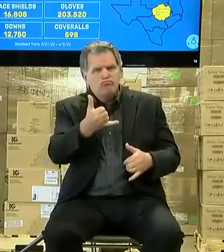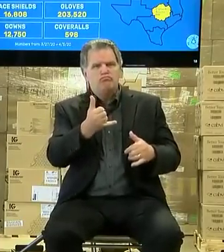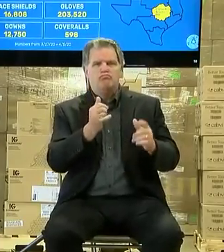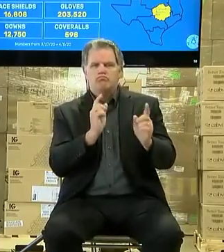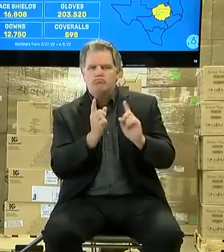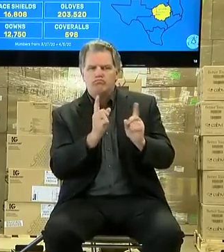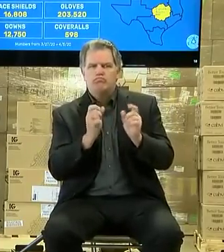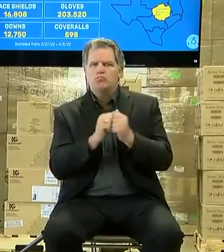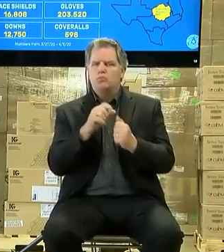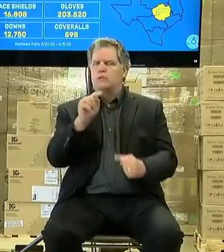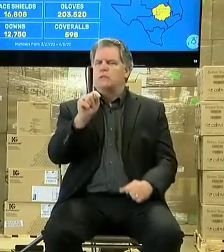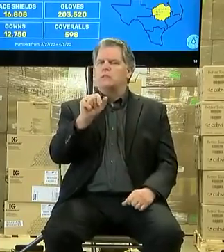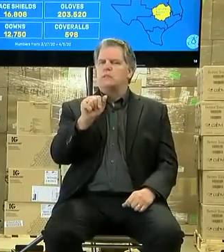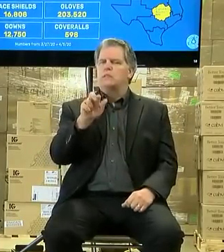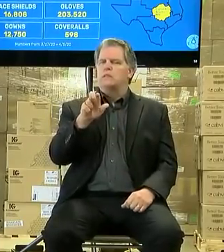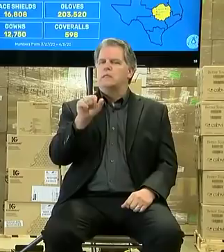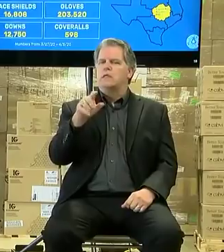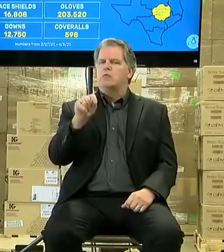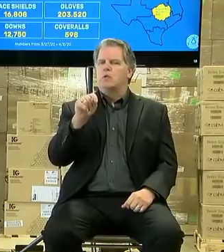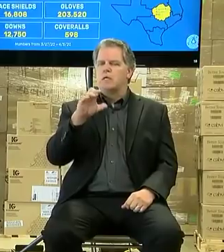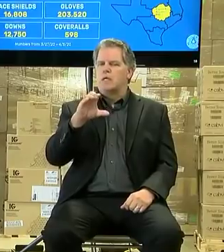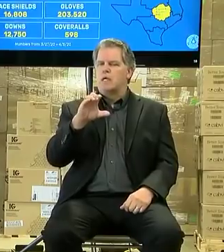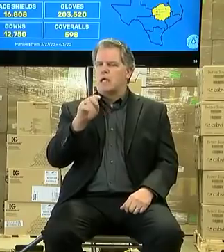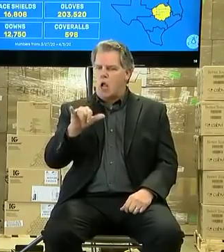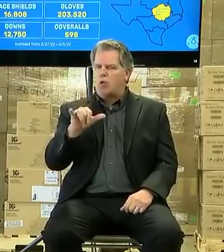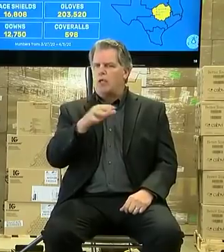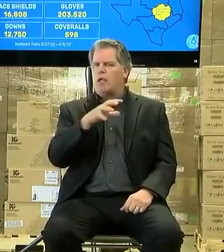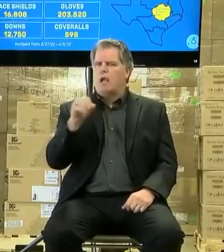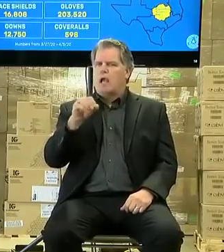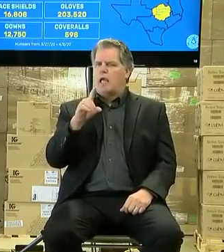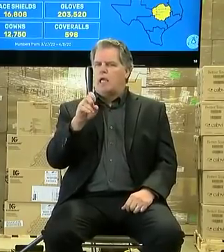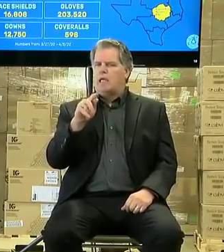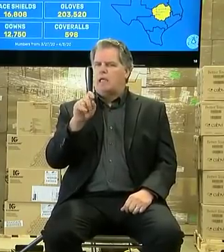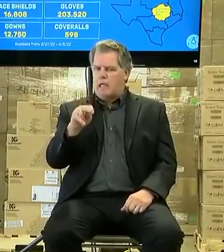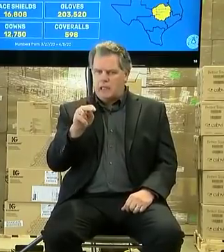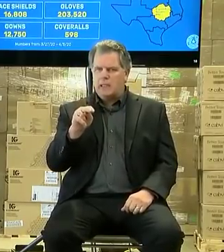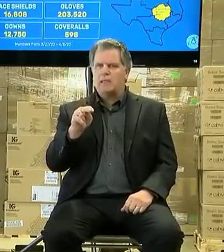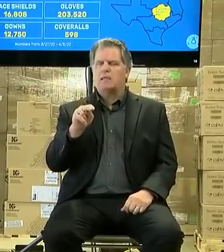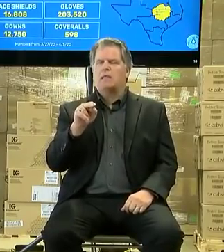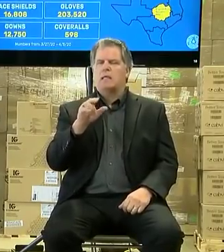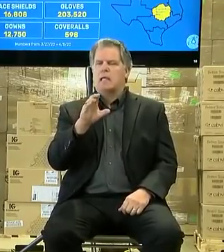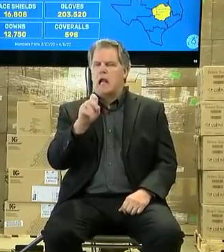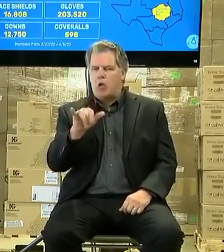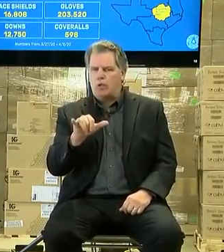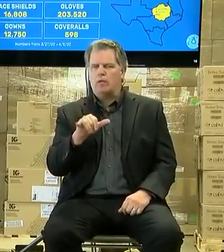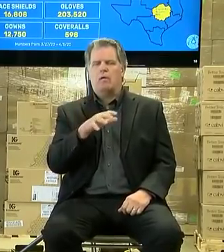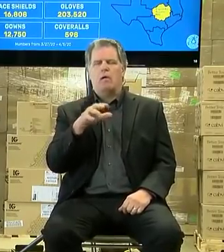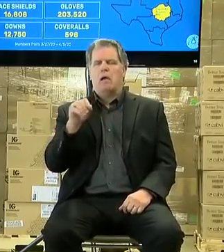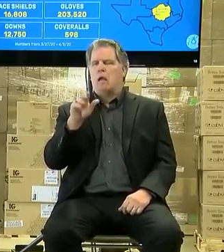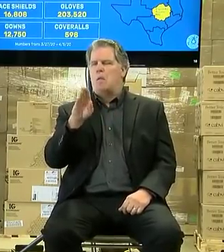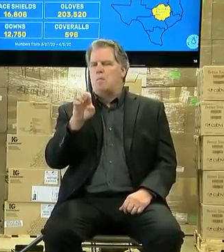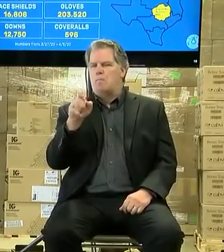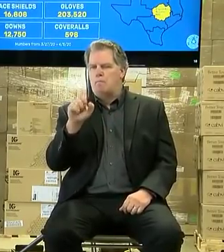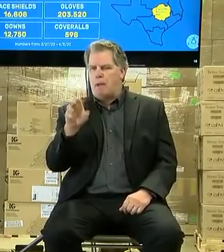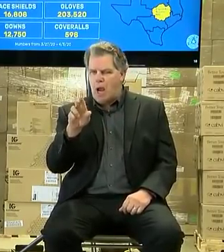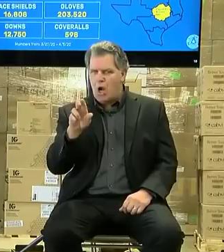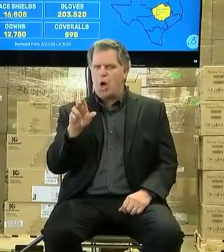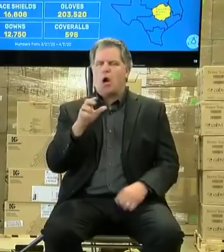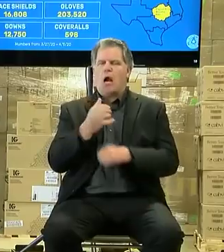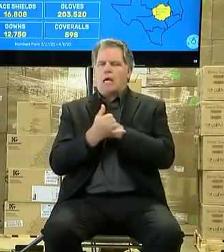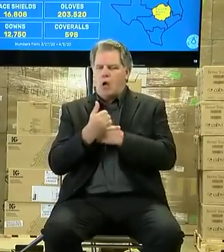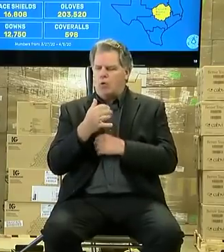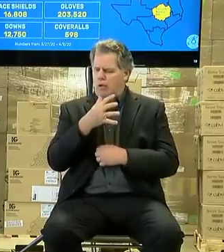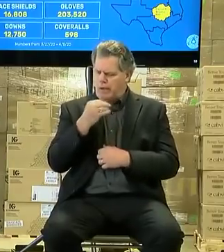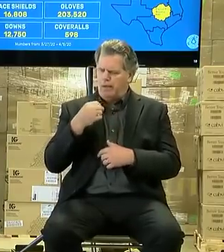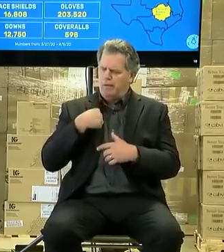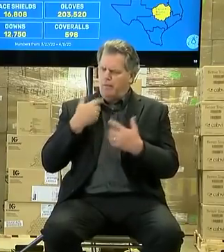conversations with the Tarrant County judge, with the Denton County judge, with Bexar County judge, and I've maintained contact